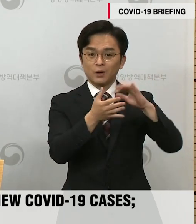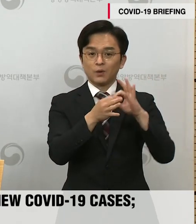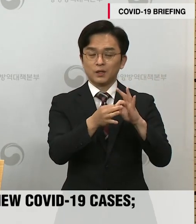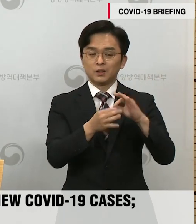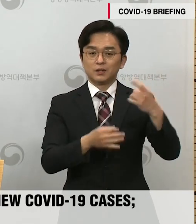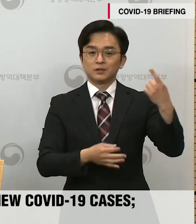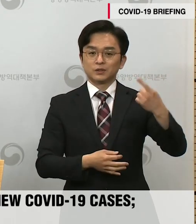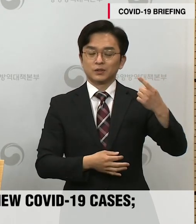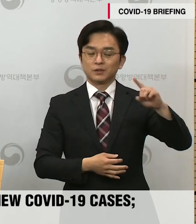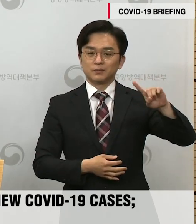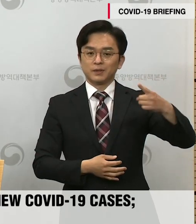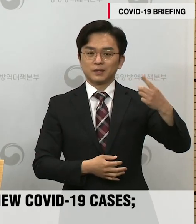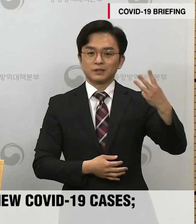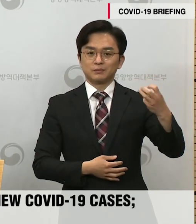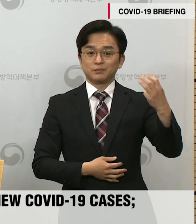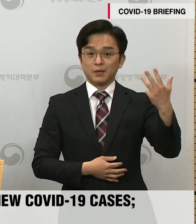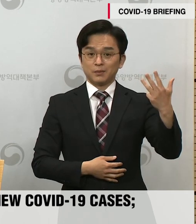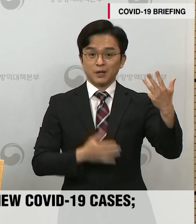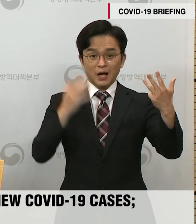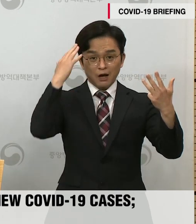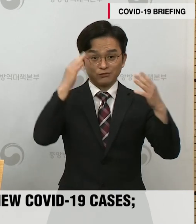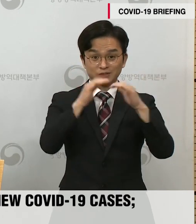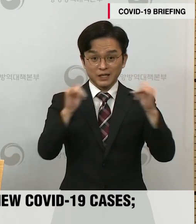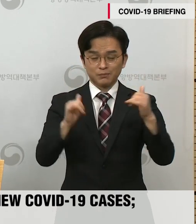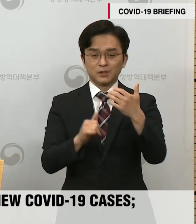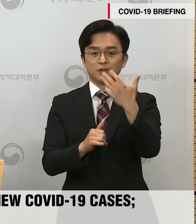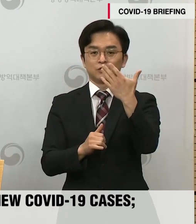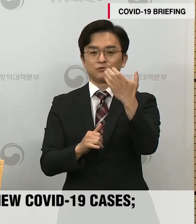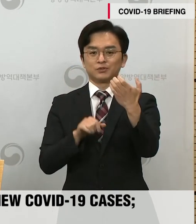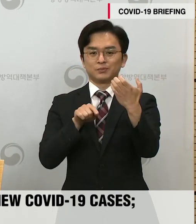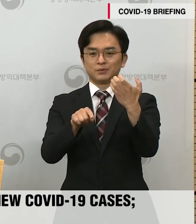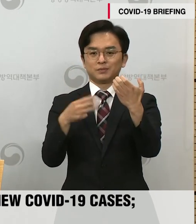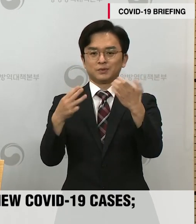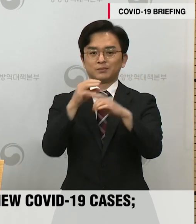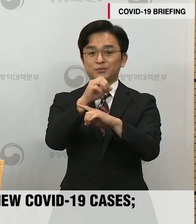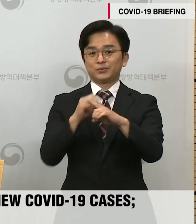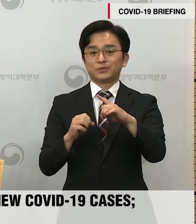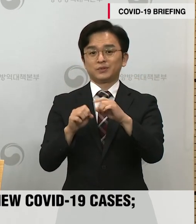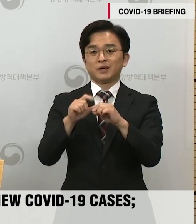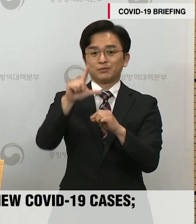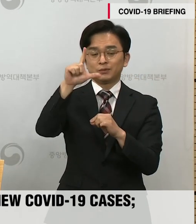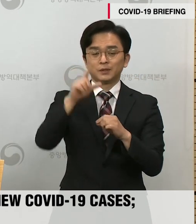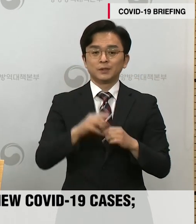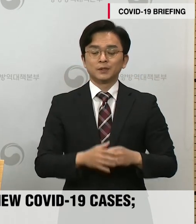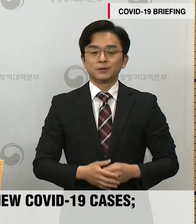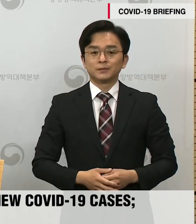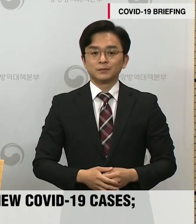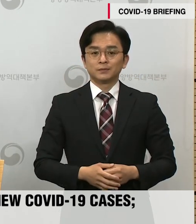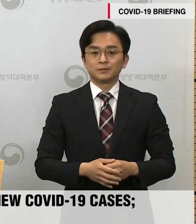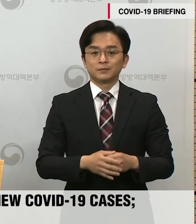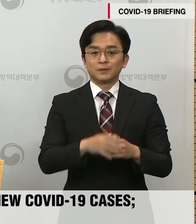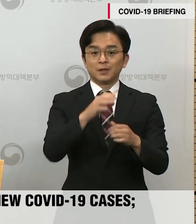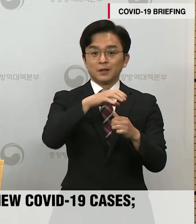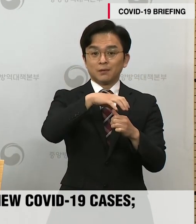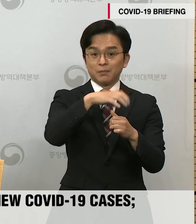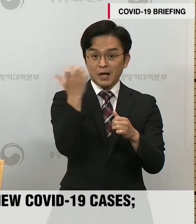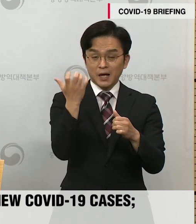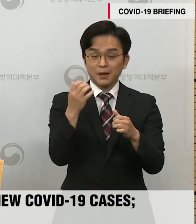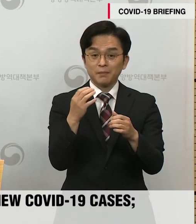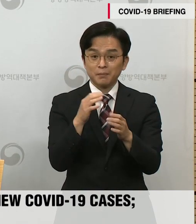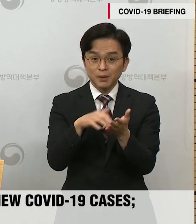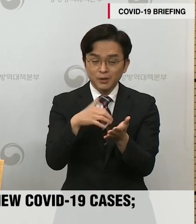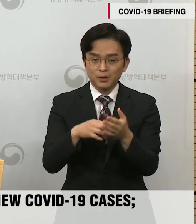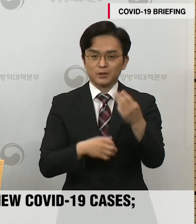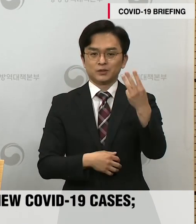This includes 1,138 imported cases from overseas, and 90.3% of them are South Korean nationals.